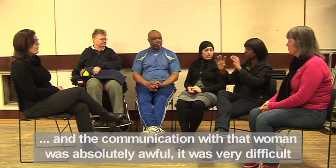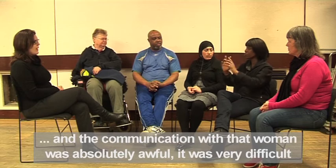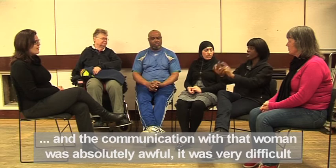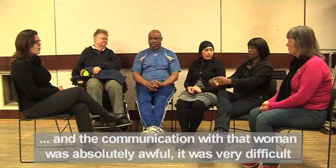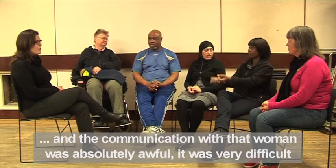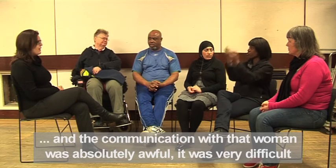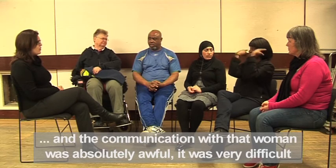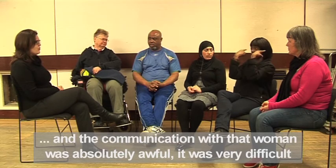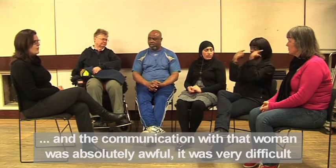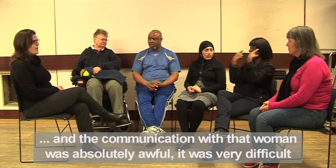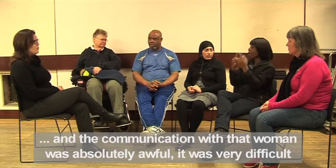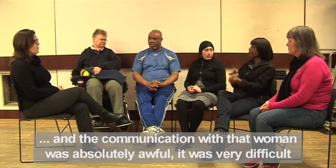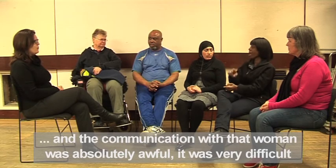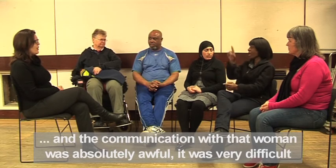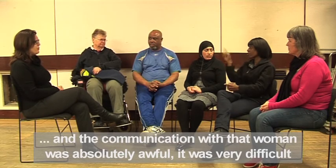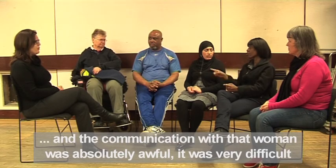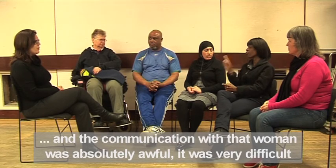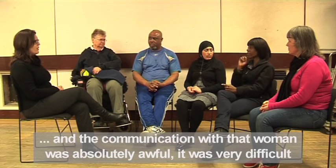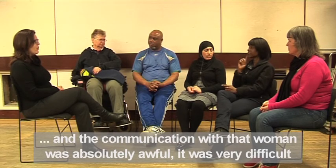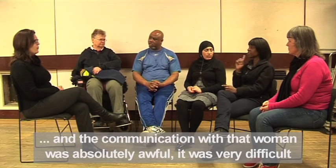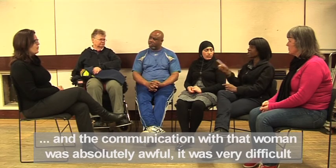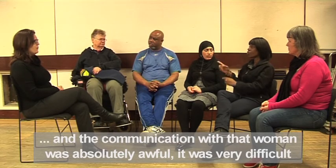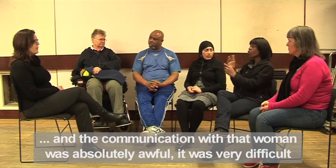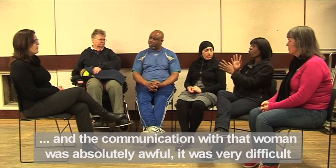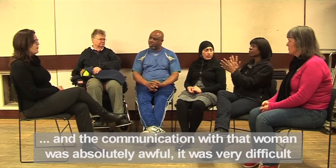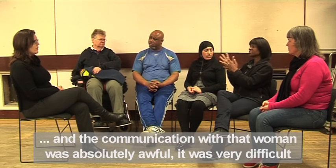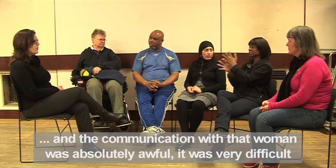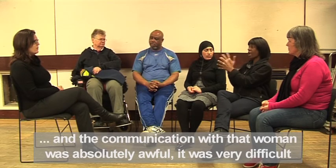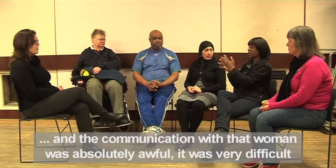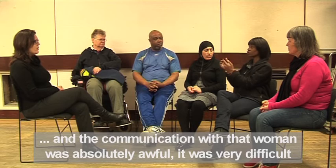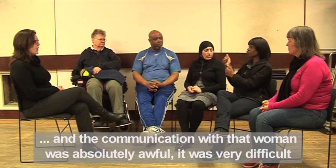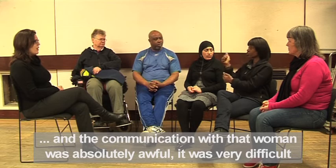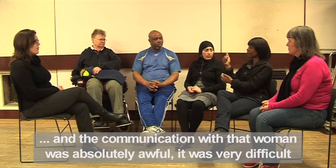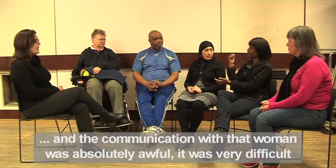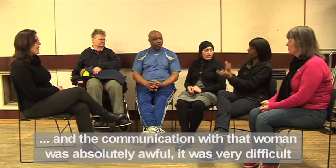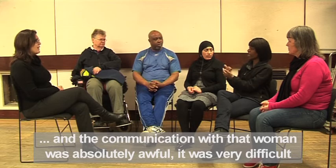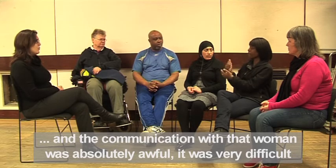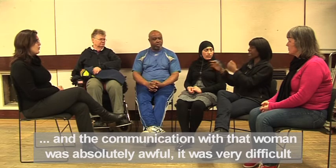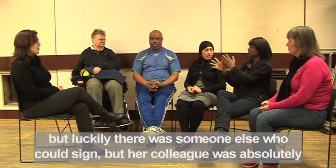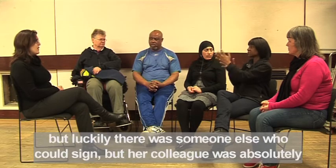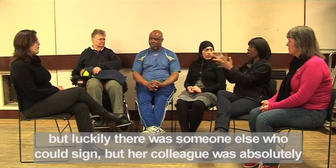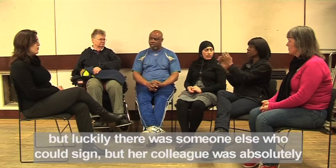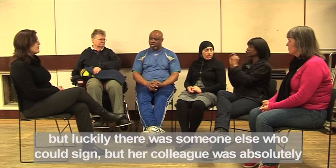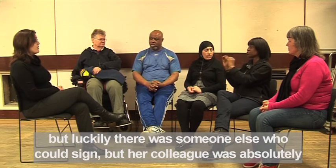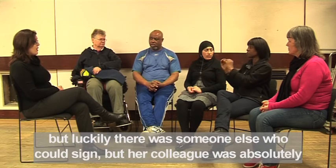And the communication with that woman was absolutely awful, it was very difficult. But luckily there was someone else who could